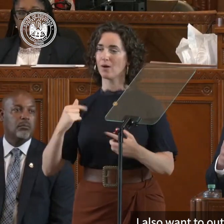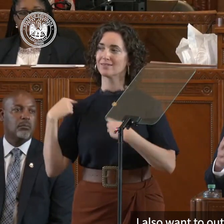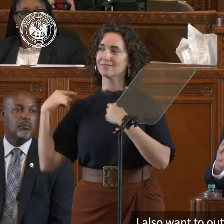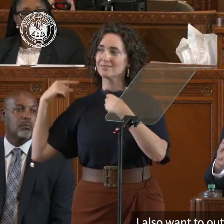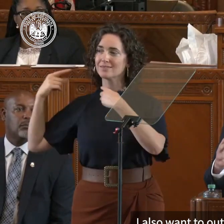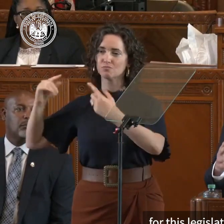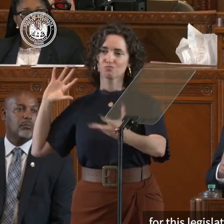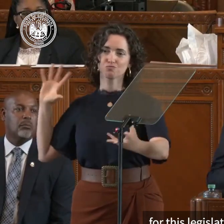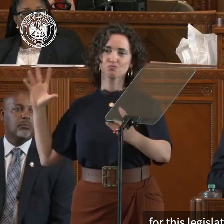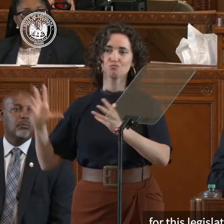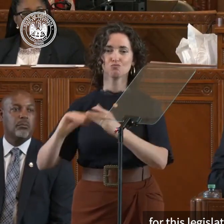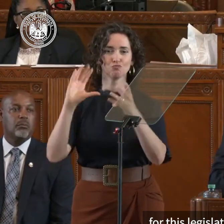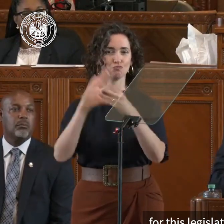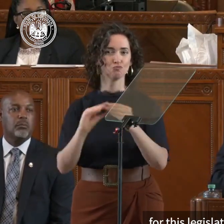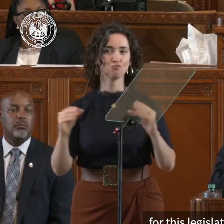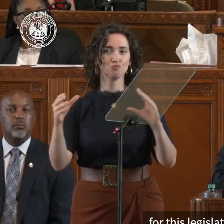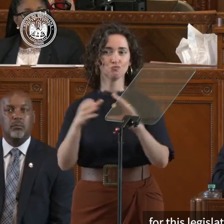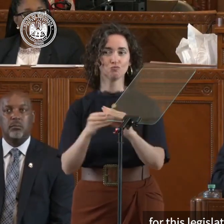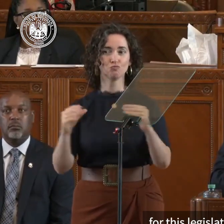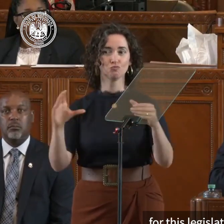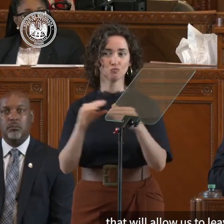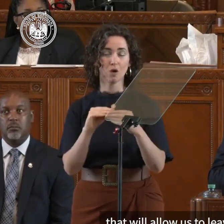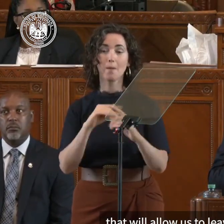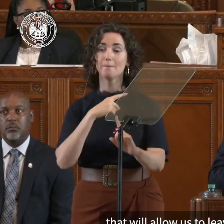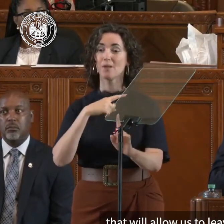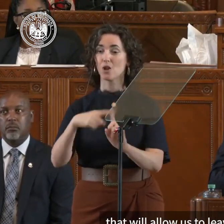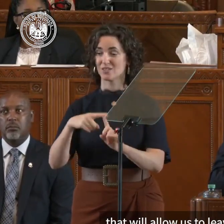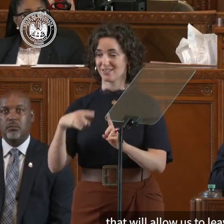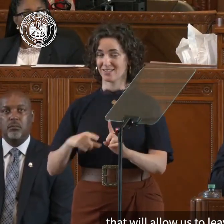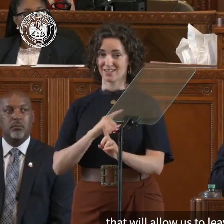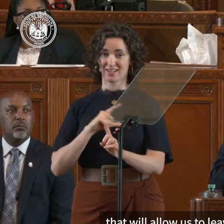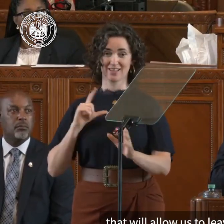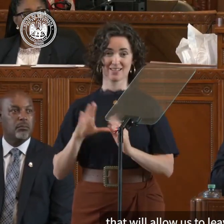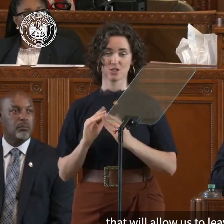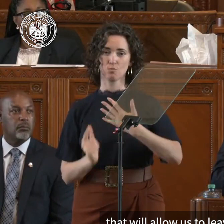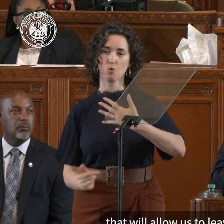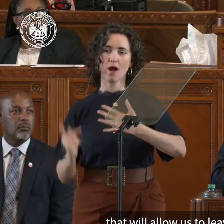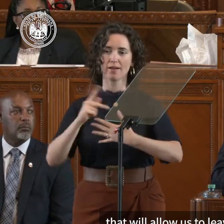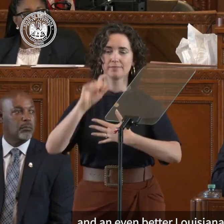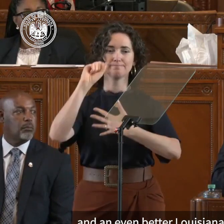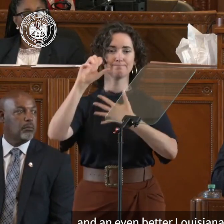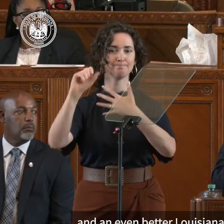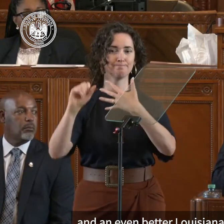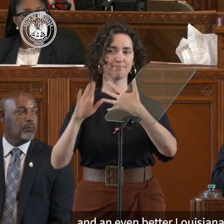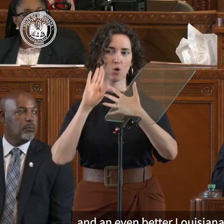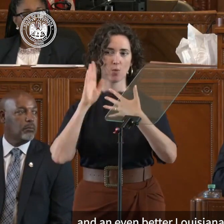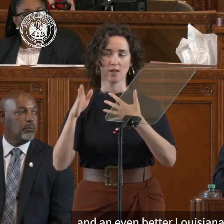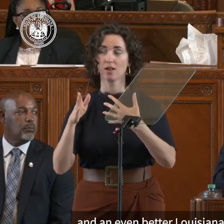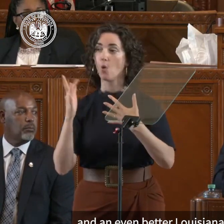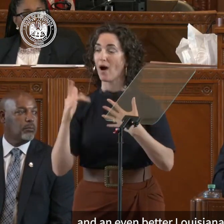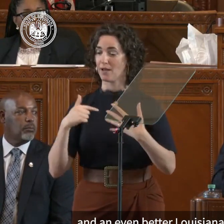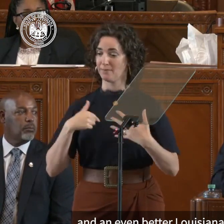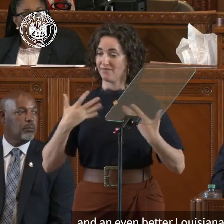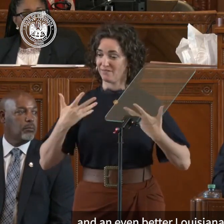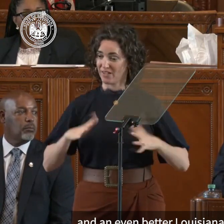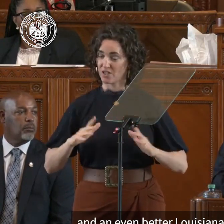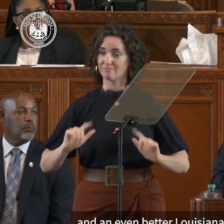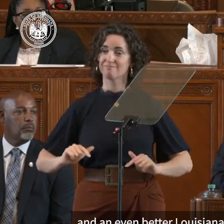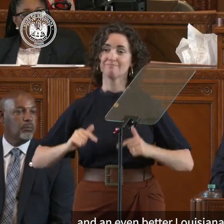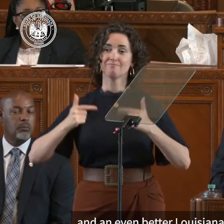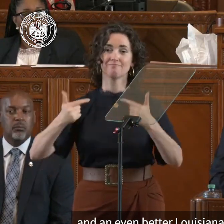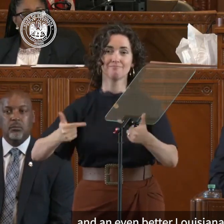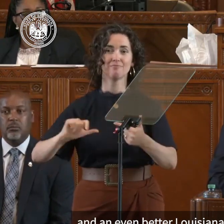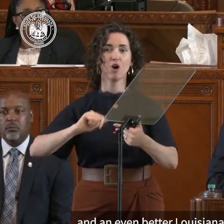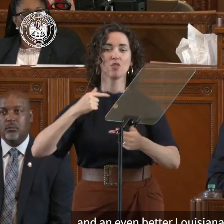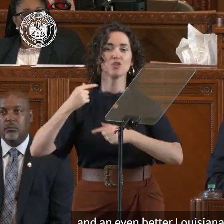to outline priorities for this legislative session that will allow us to leave an even stronger and an even better Louisiana for generations